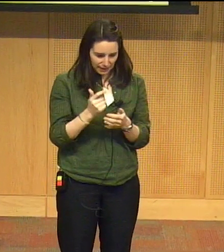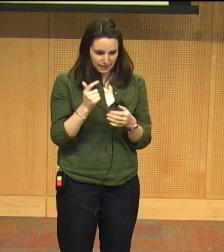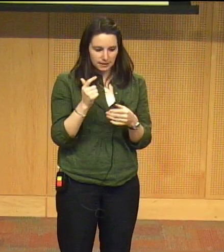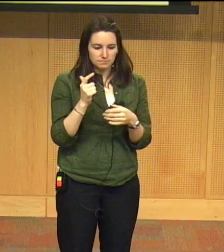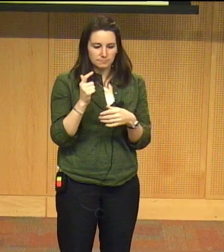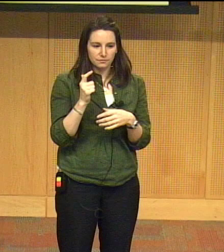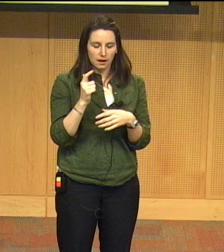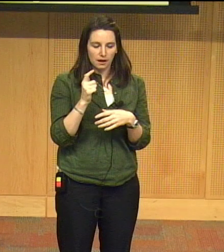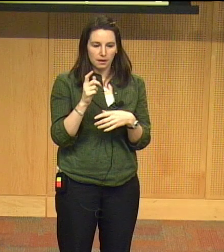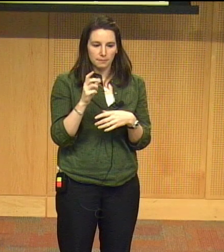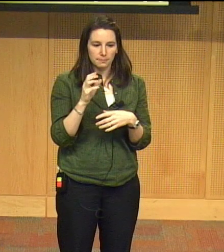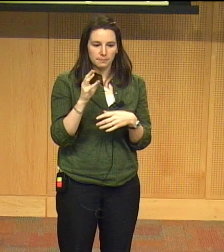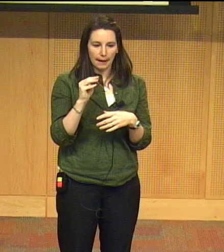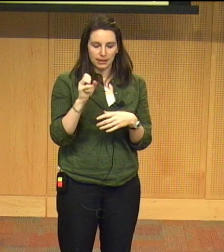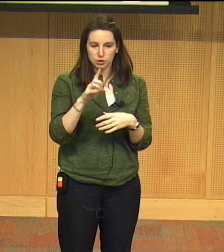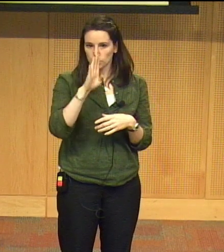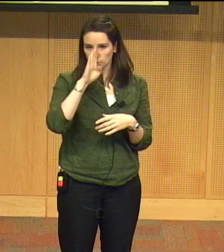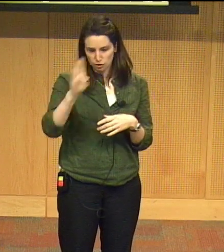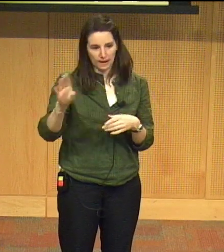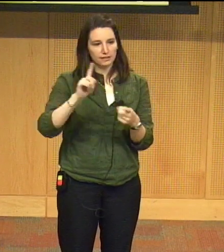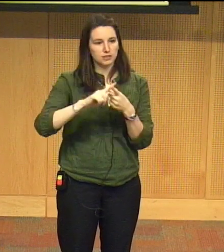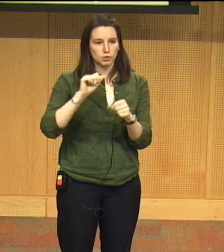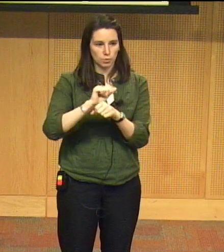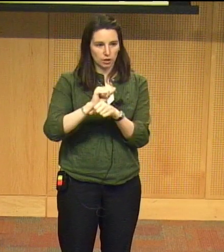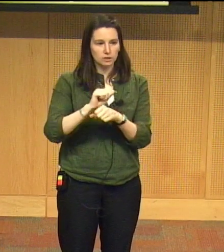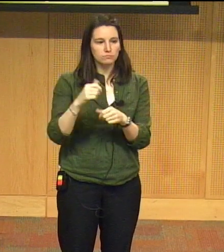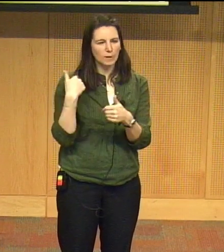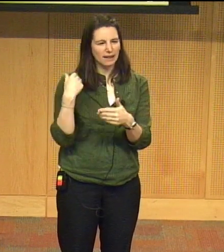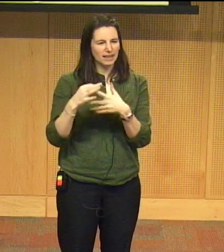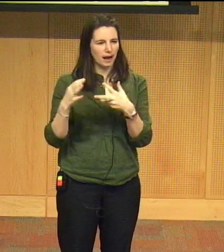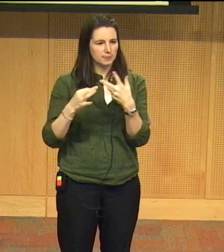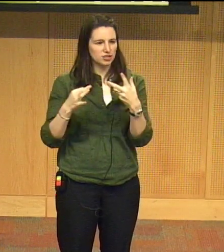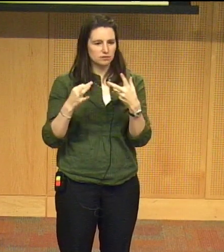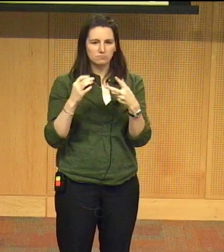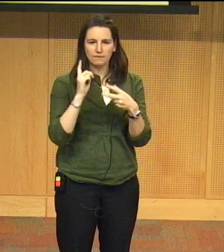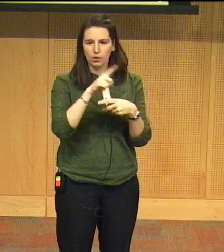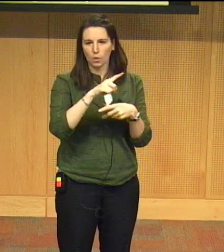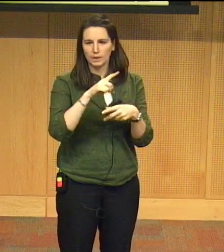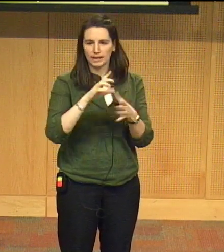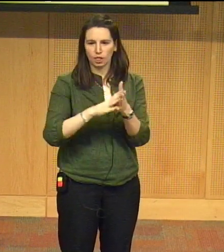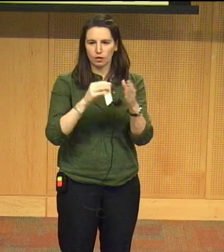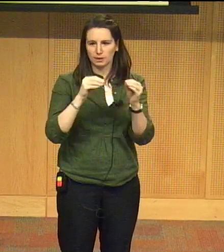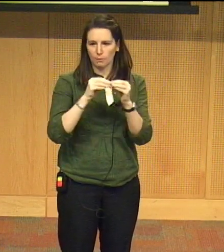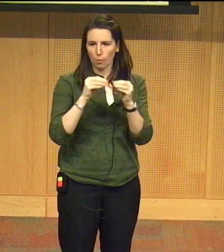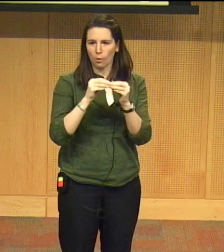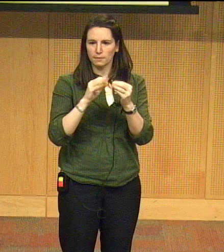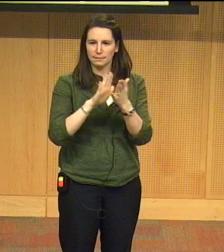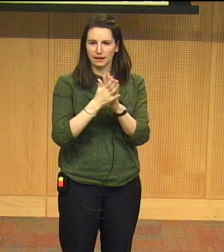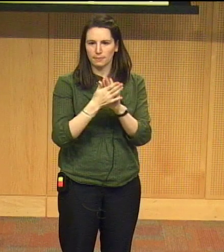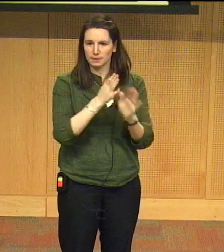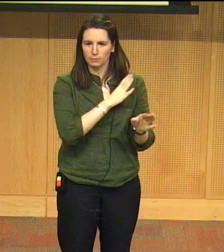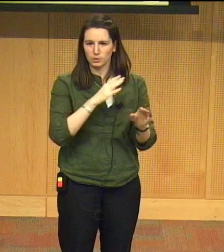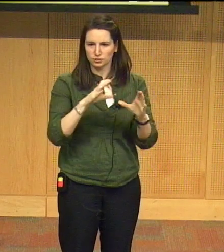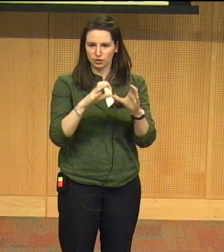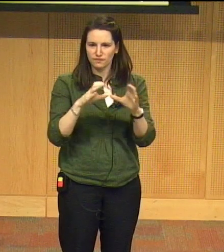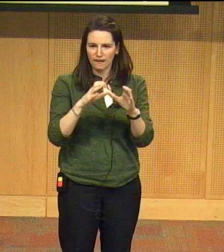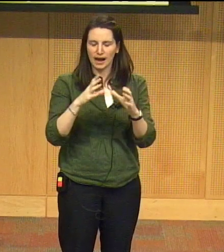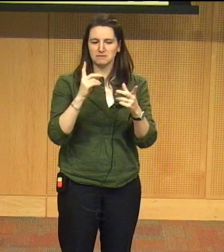graduated from MSU and went directly to work. You have the option of going and learning more, becoming board certified,